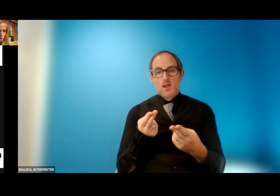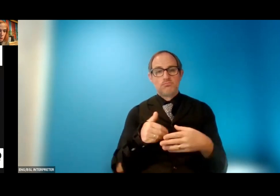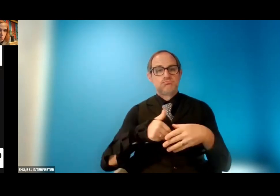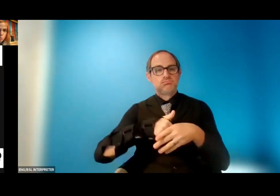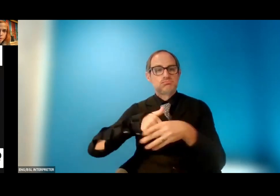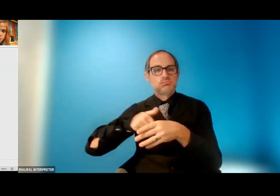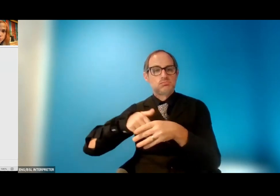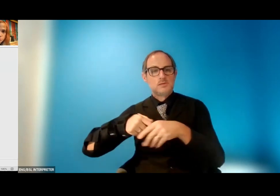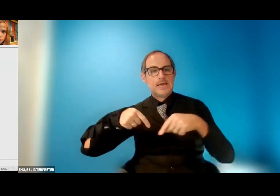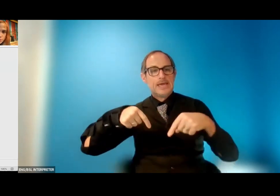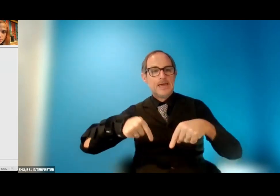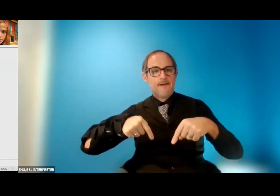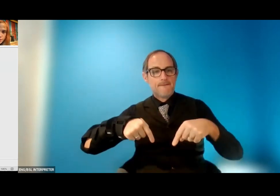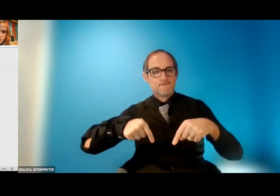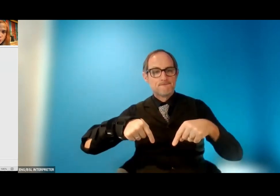here who